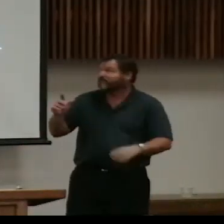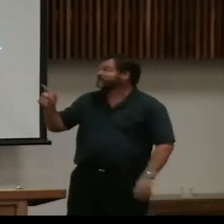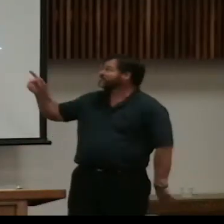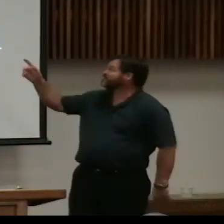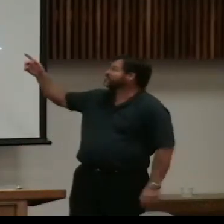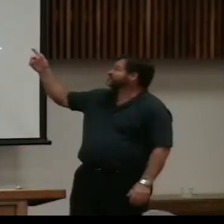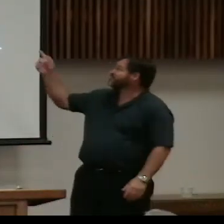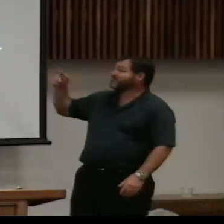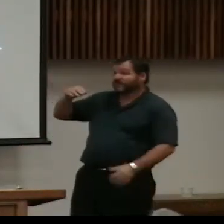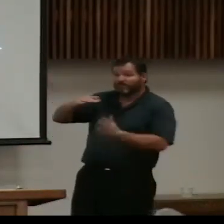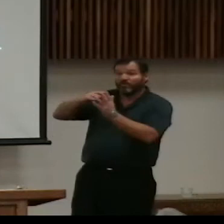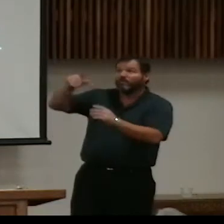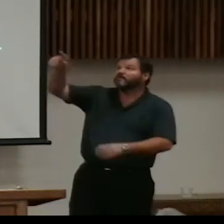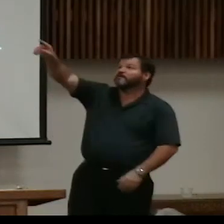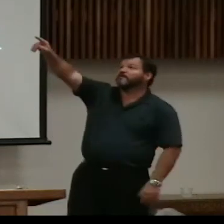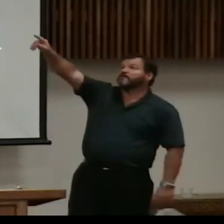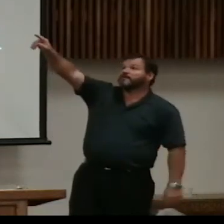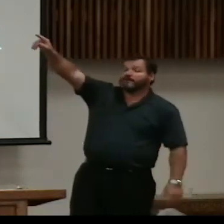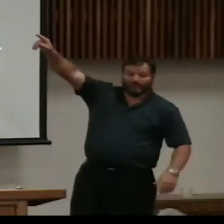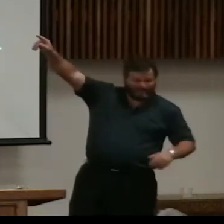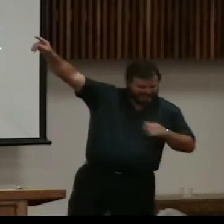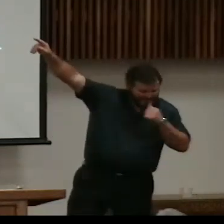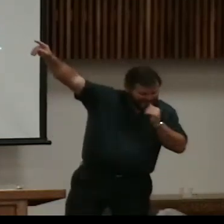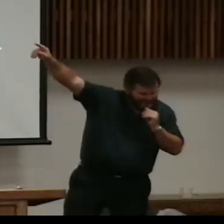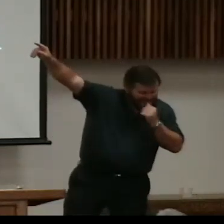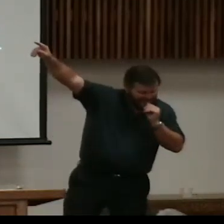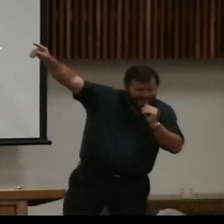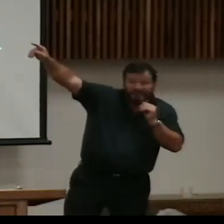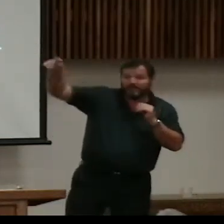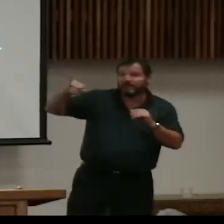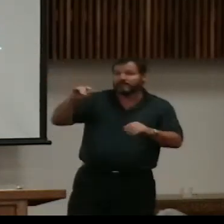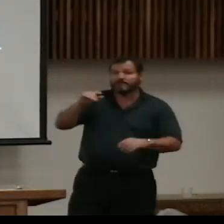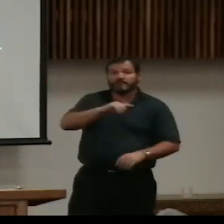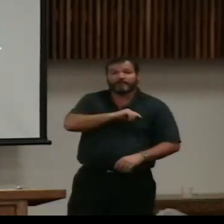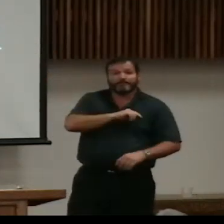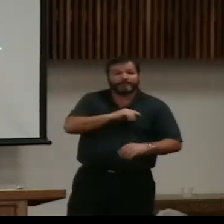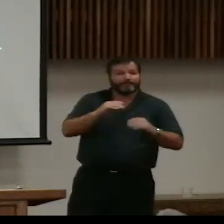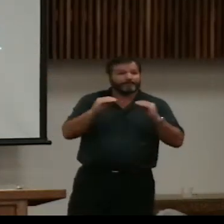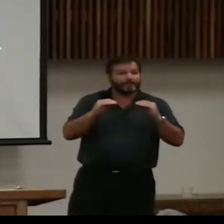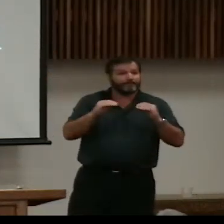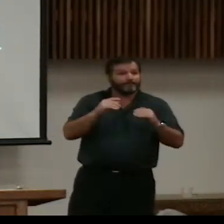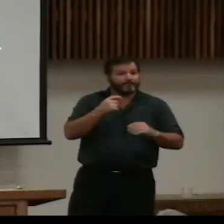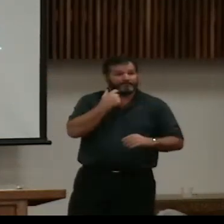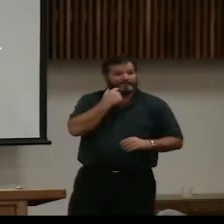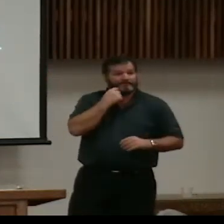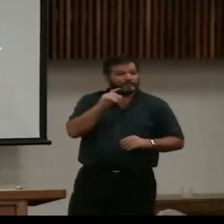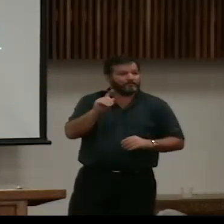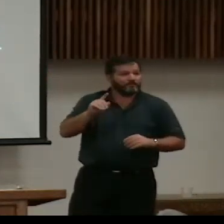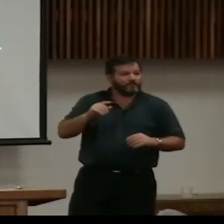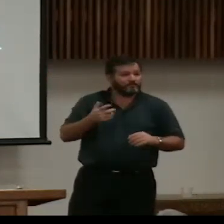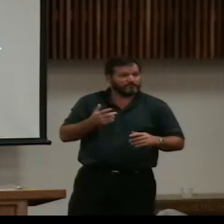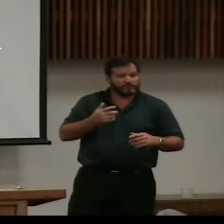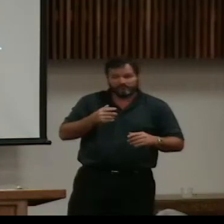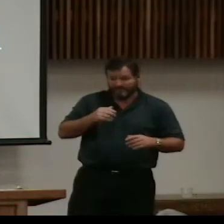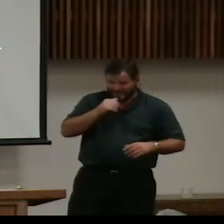Is anything suffering? Is that worth it? They suffer over there. Tom was teaching it recently about